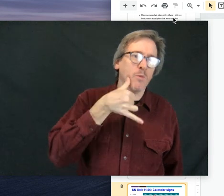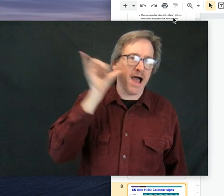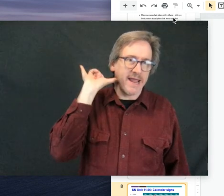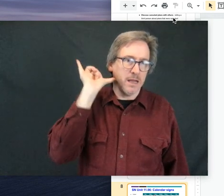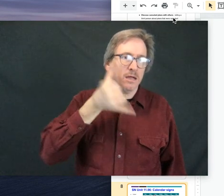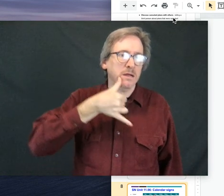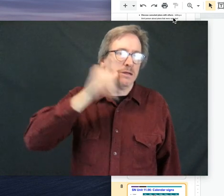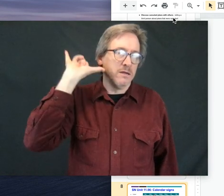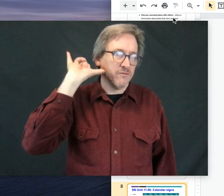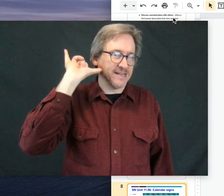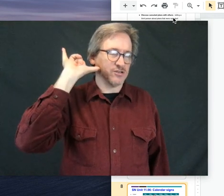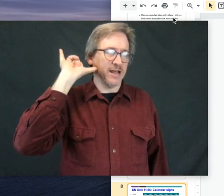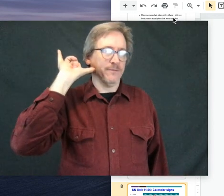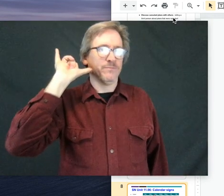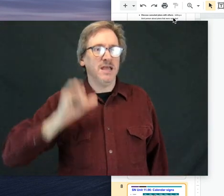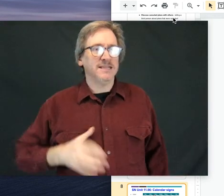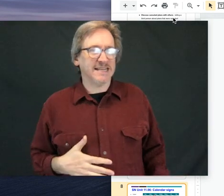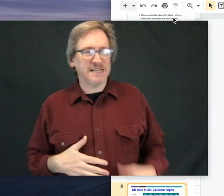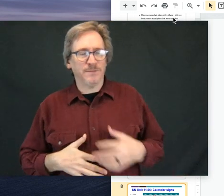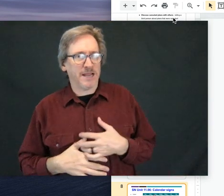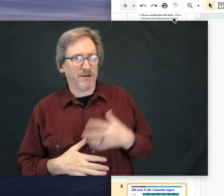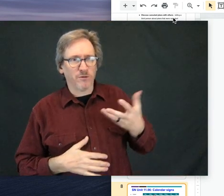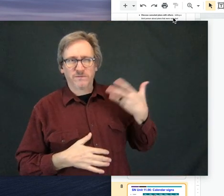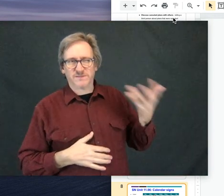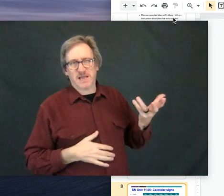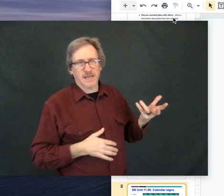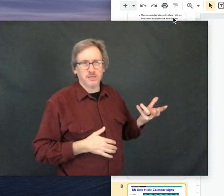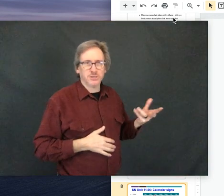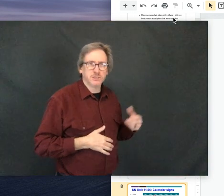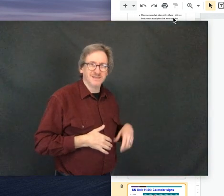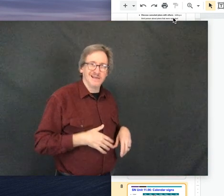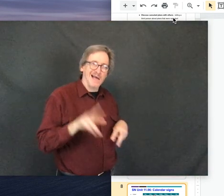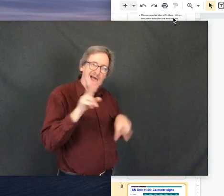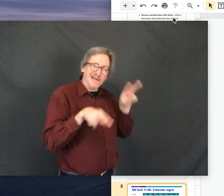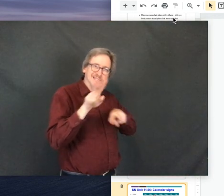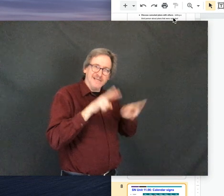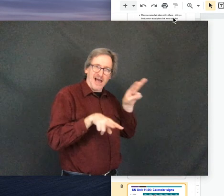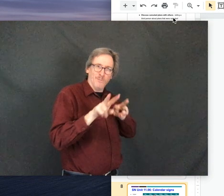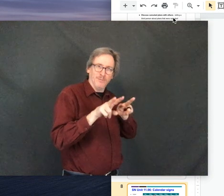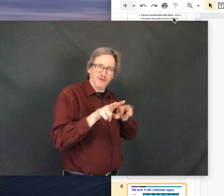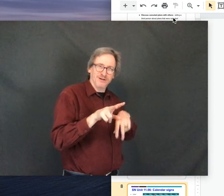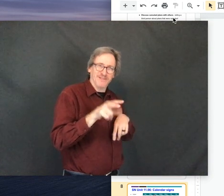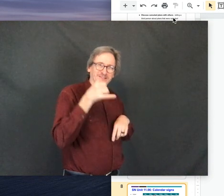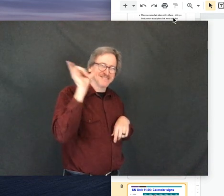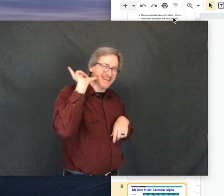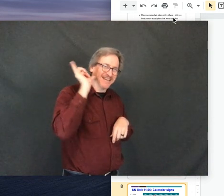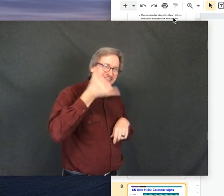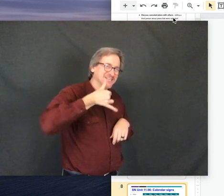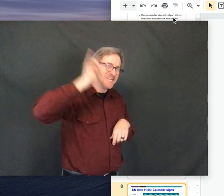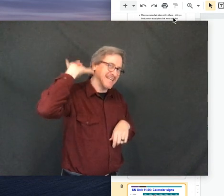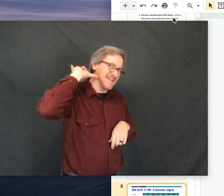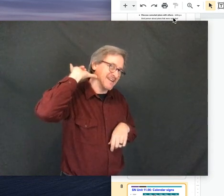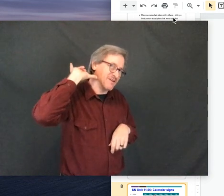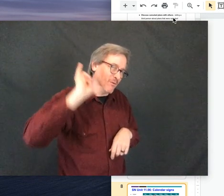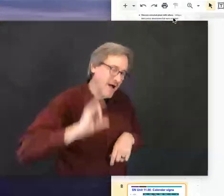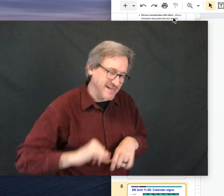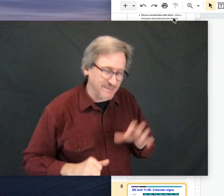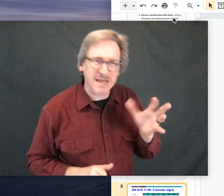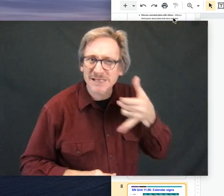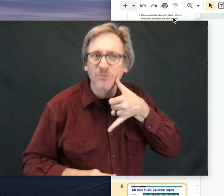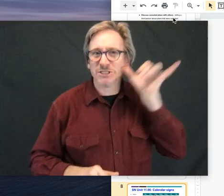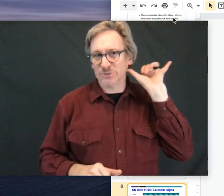see Y for yesterday. That tends to be a carryover for signed English. To kind of see how people learn. If they learn signed English, they tend to do a